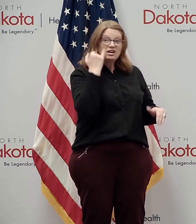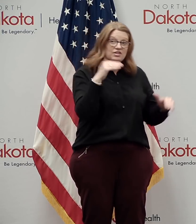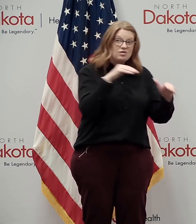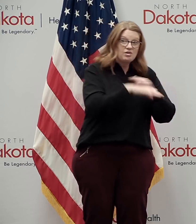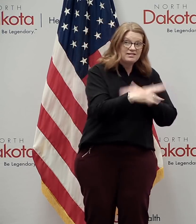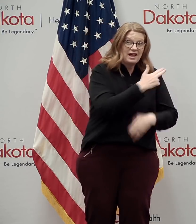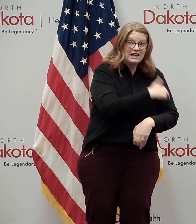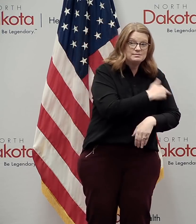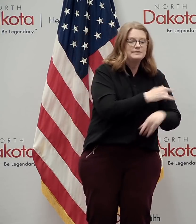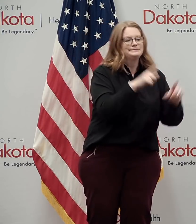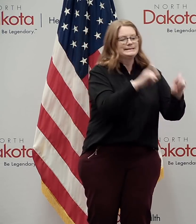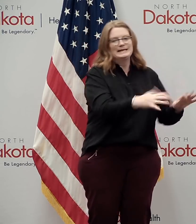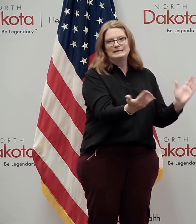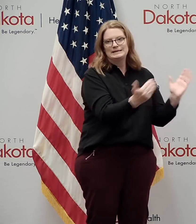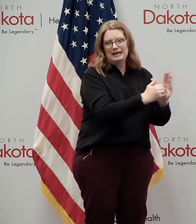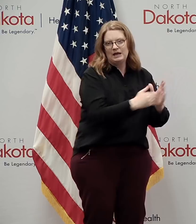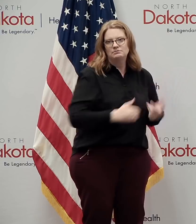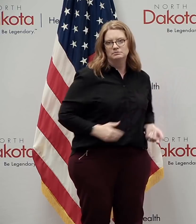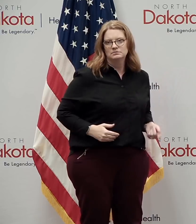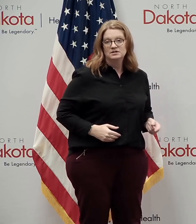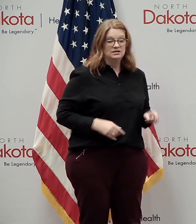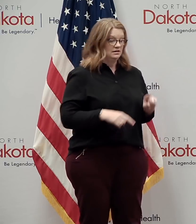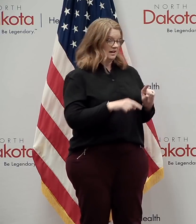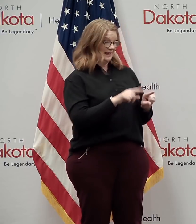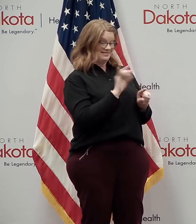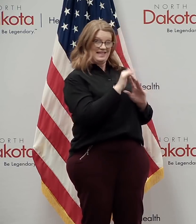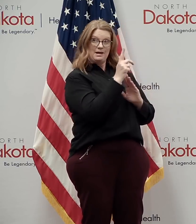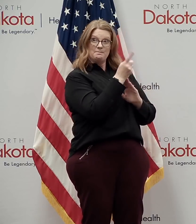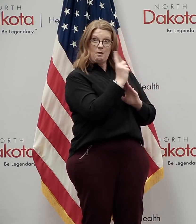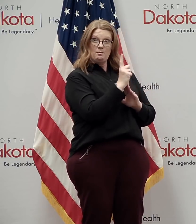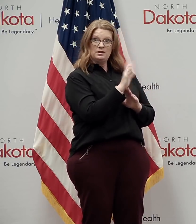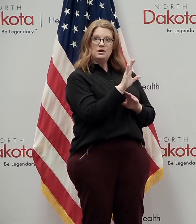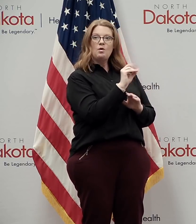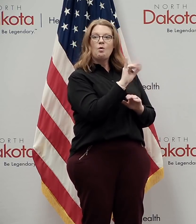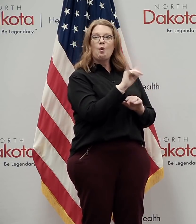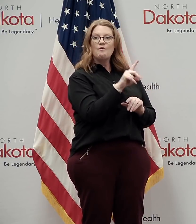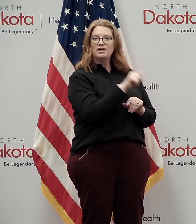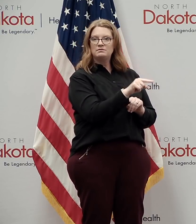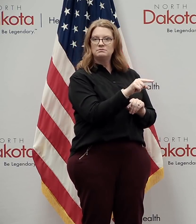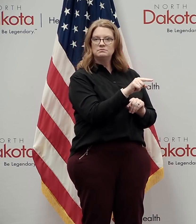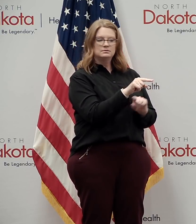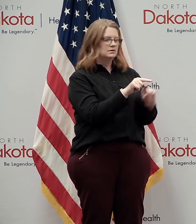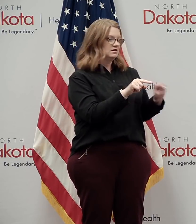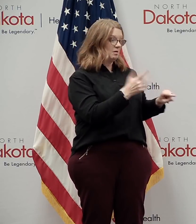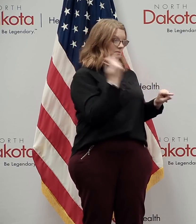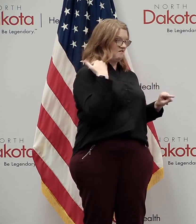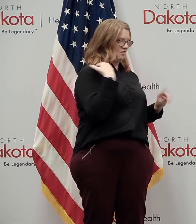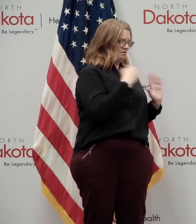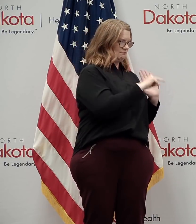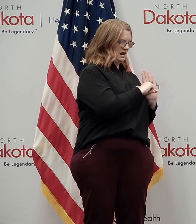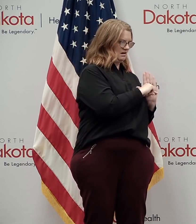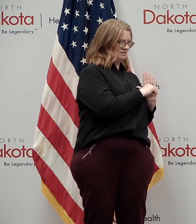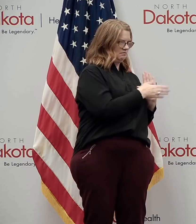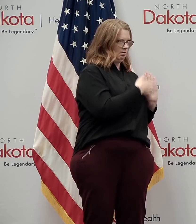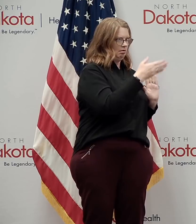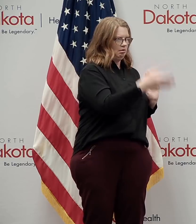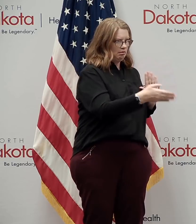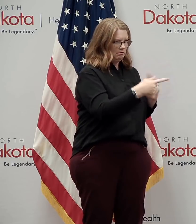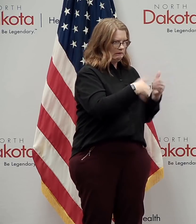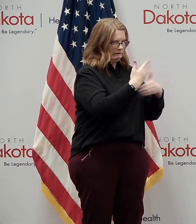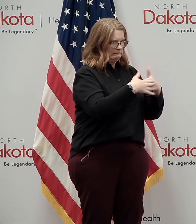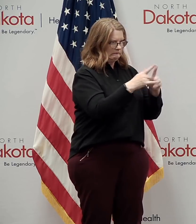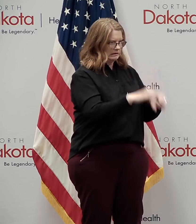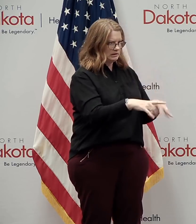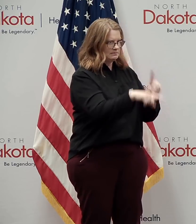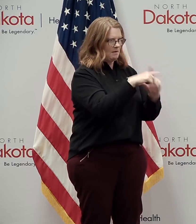out if they had COVID at that moment, that would be an important, valid test to protect everybody in the hospital. So again, it's